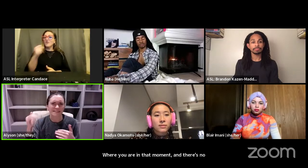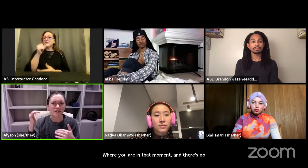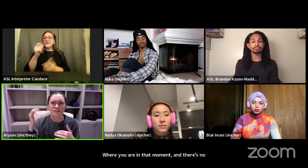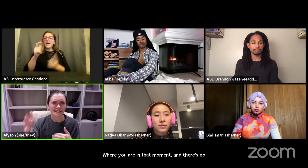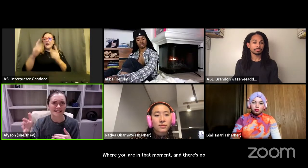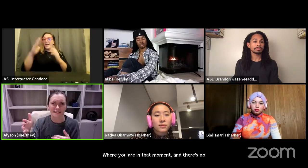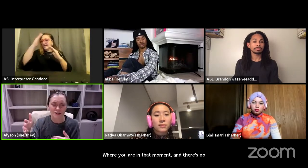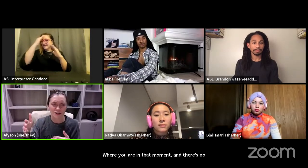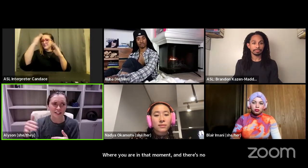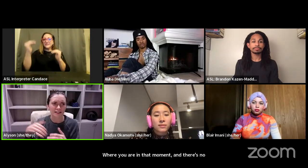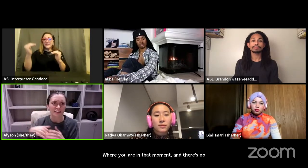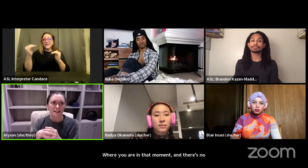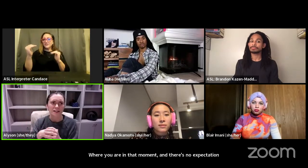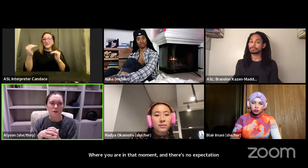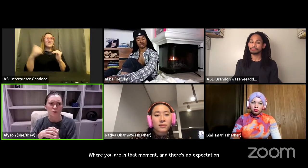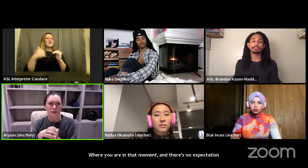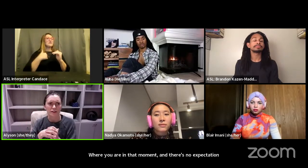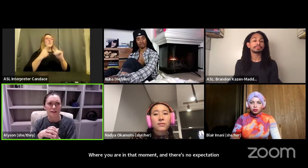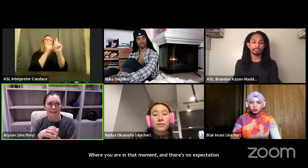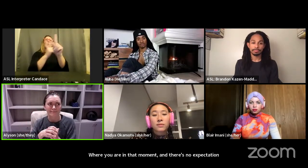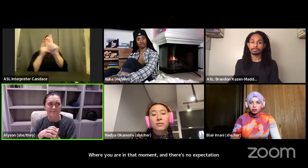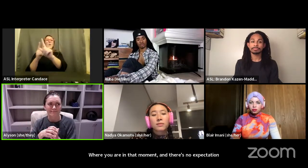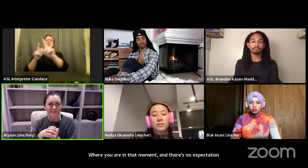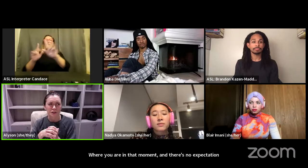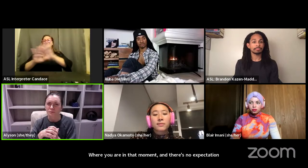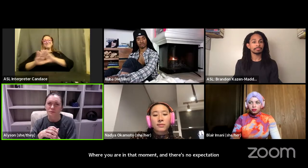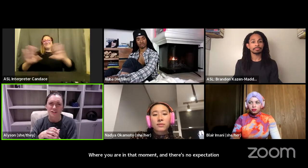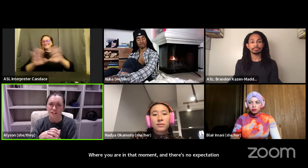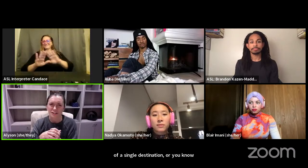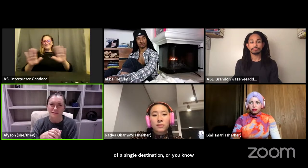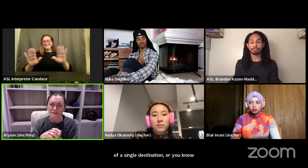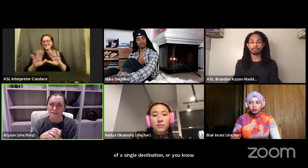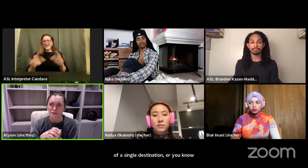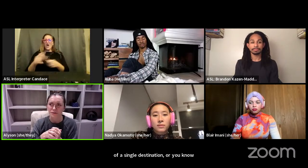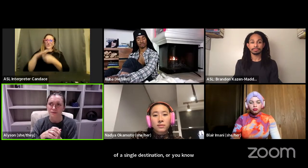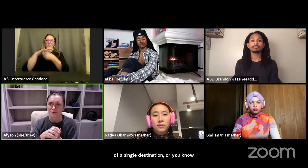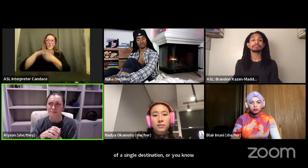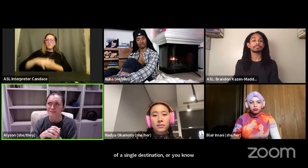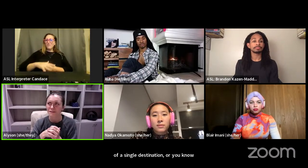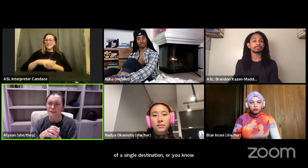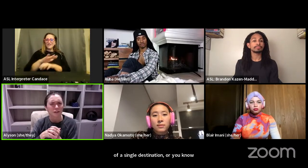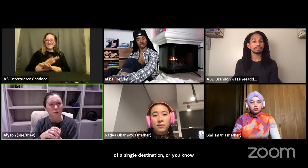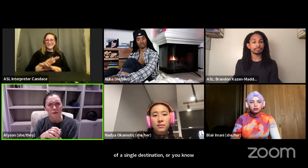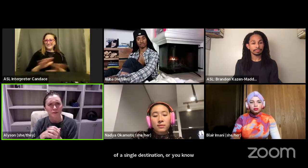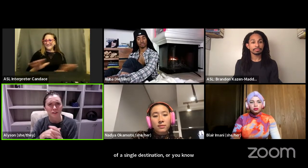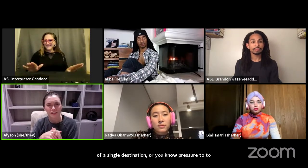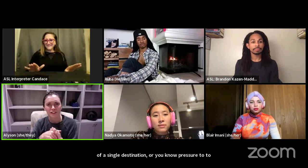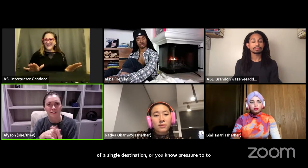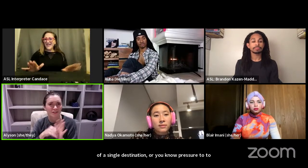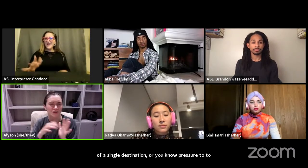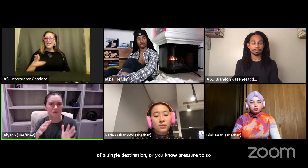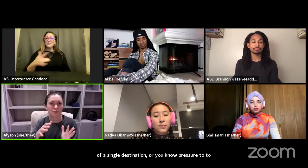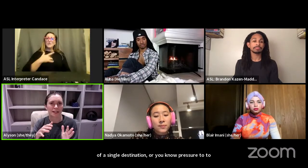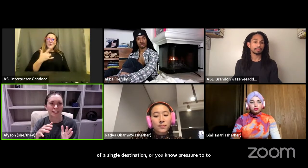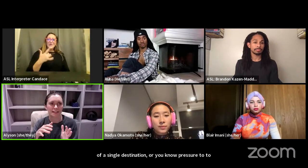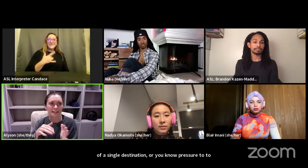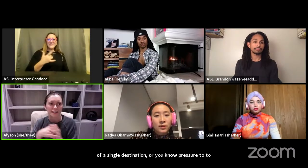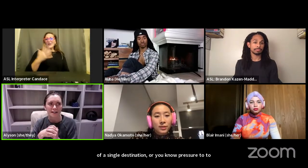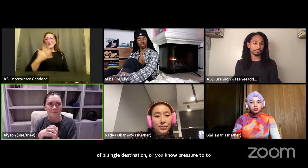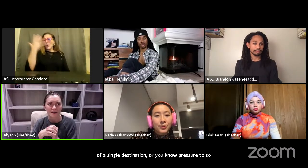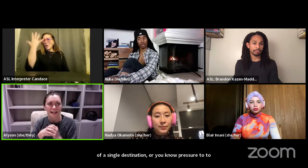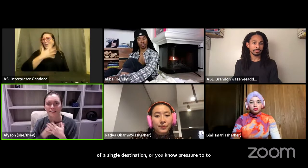of a single destination or you know, pressure to feel or look a certain